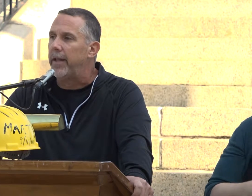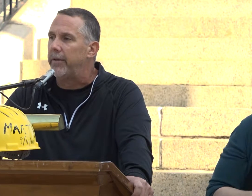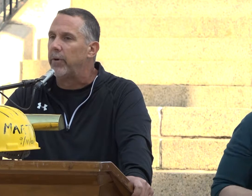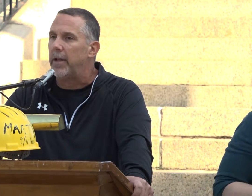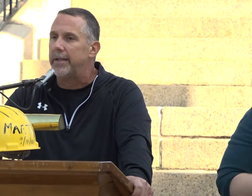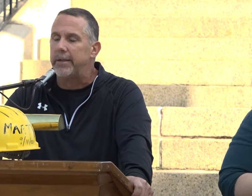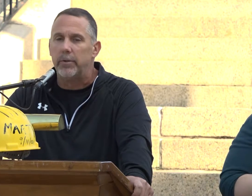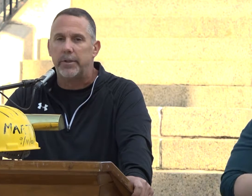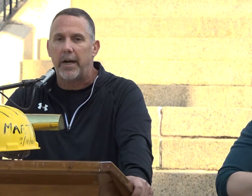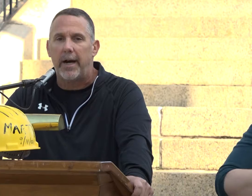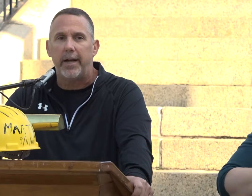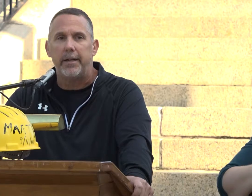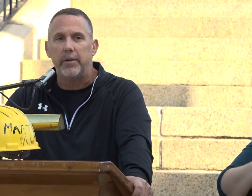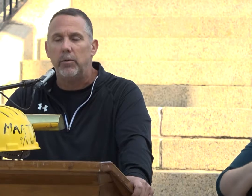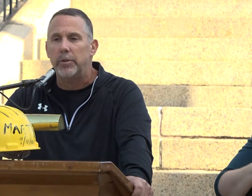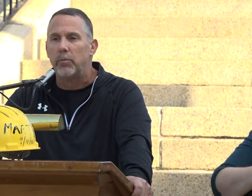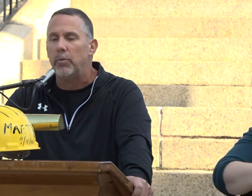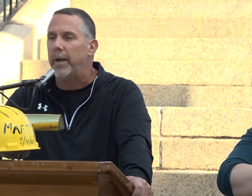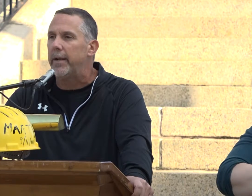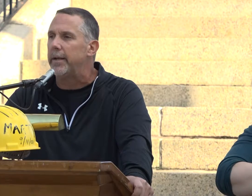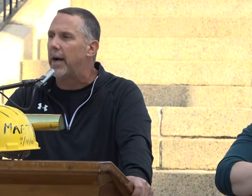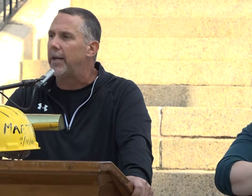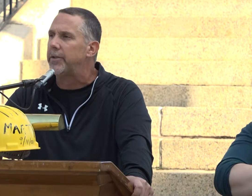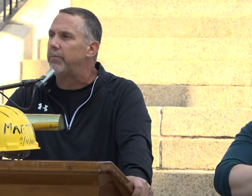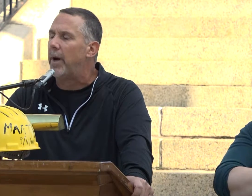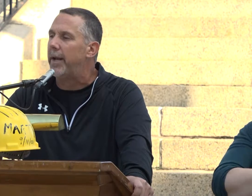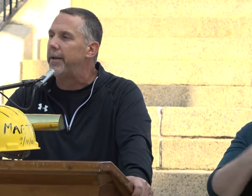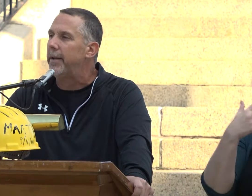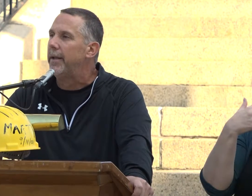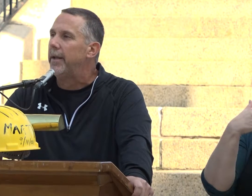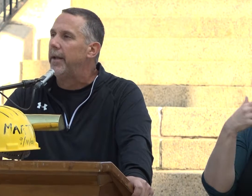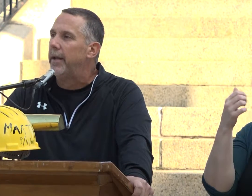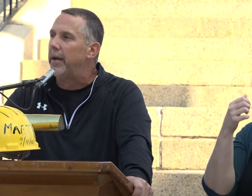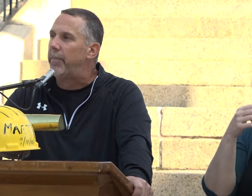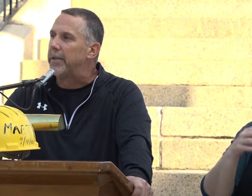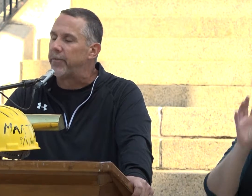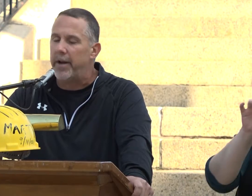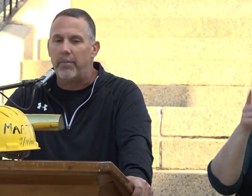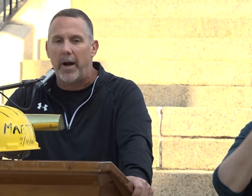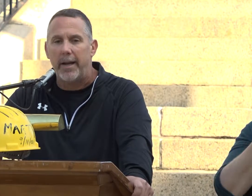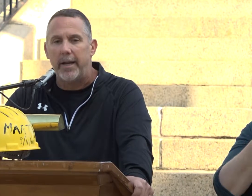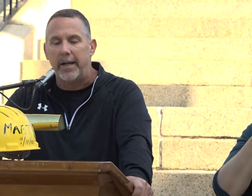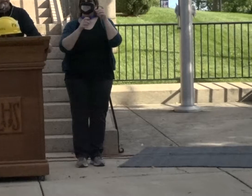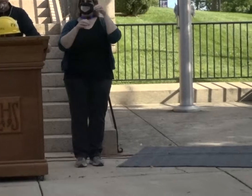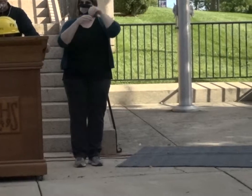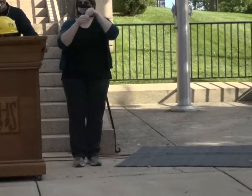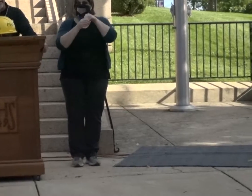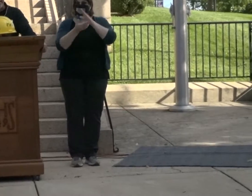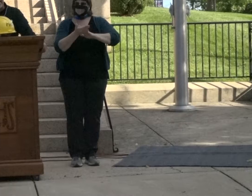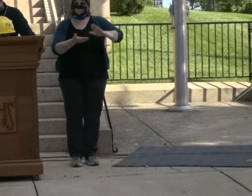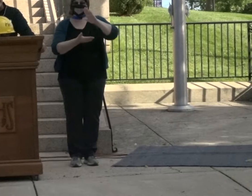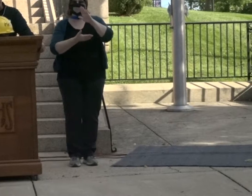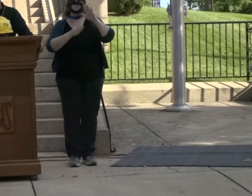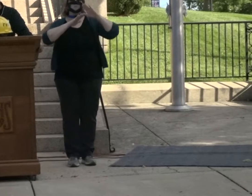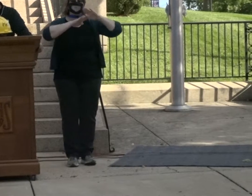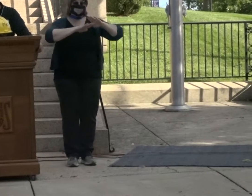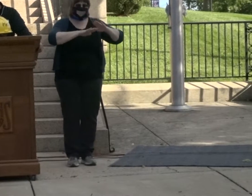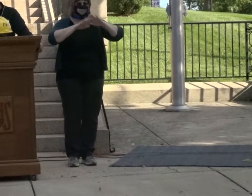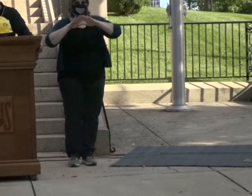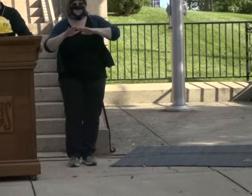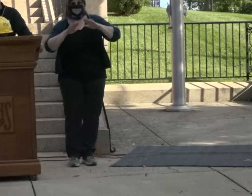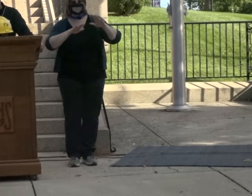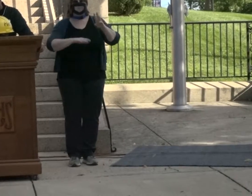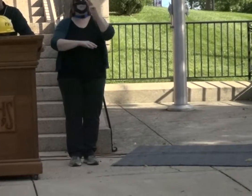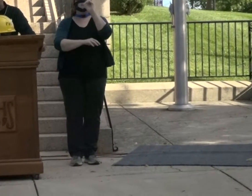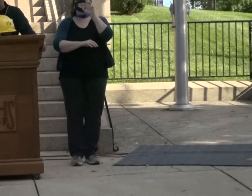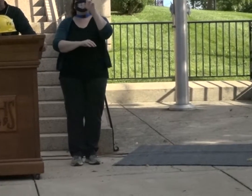And I finally realized it was Todd, who was a roommate in college of mine and a best friend of mine. And I finally calmed him down, and he kept